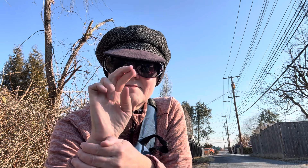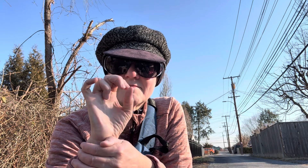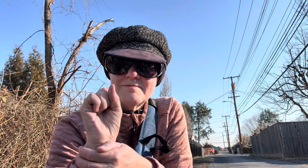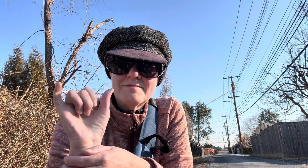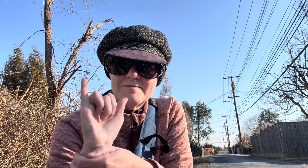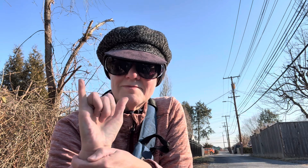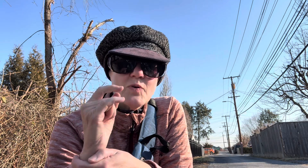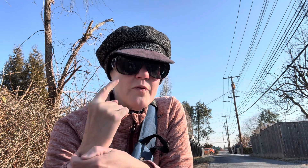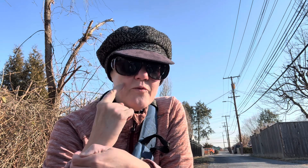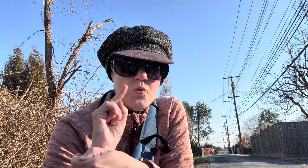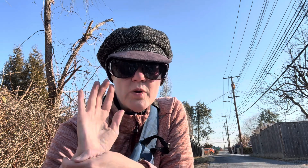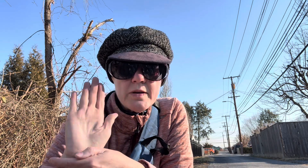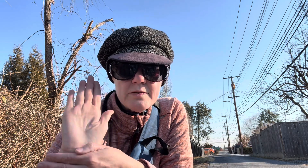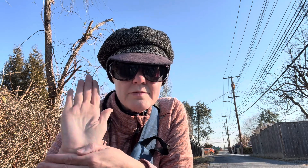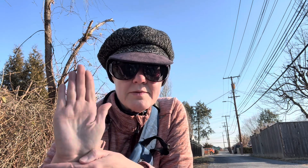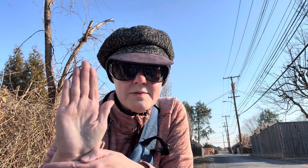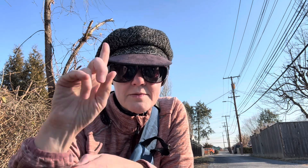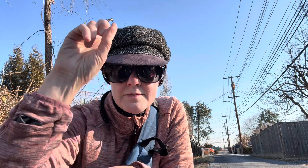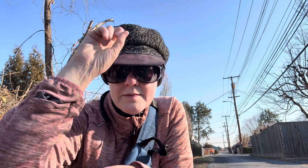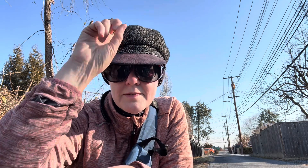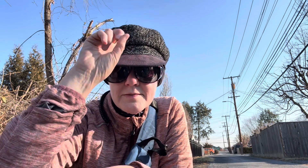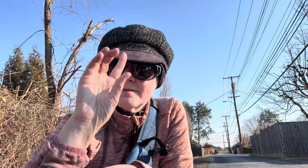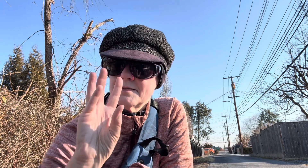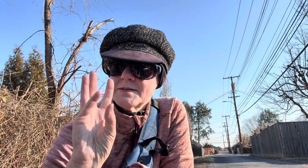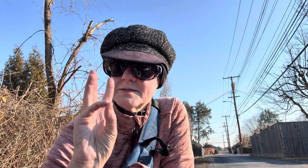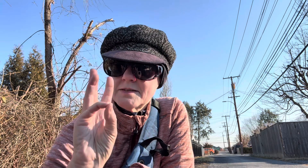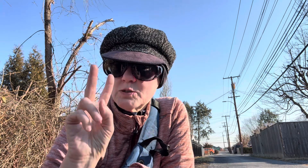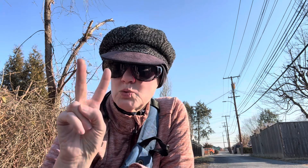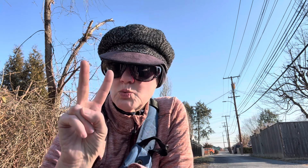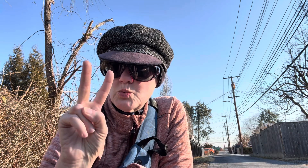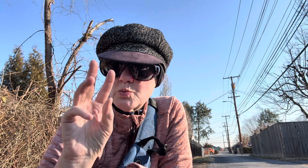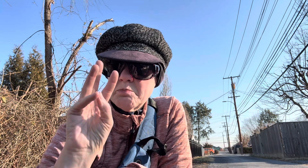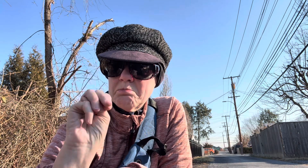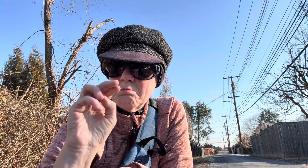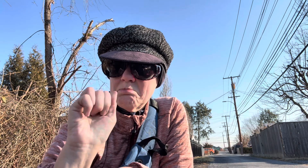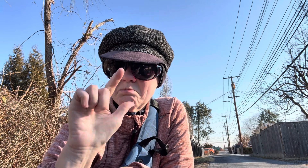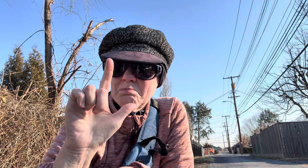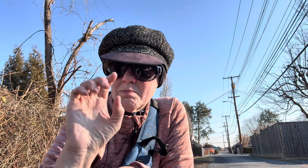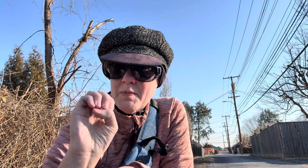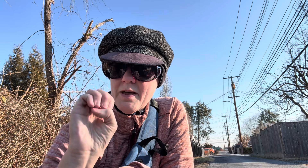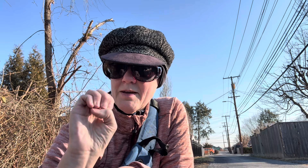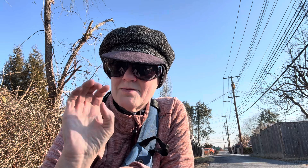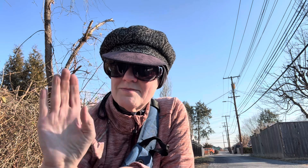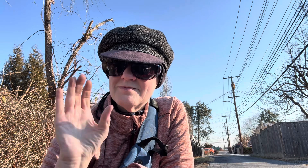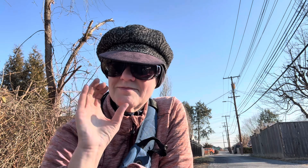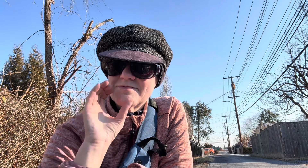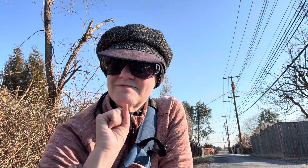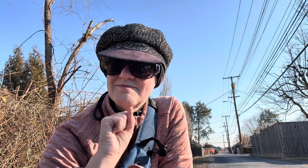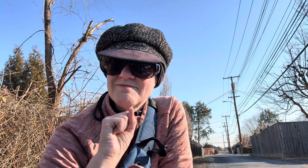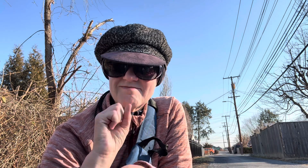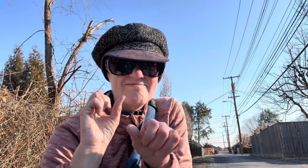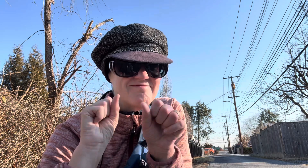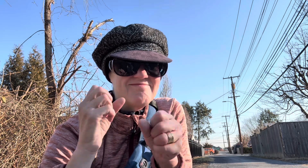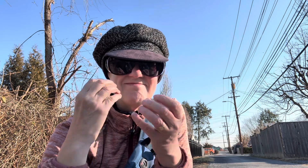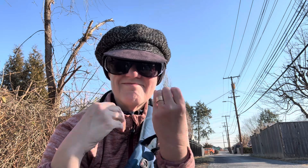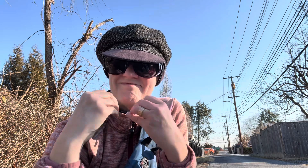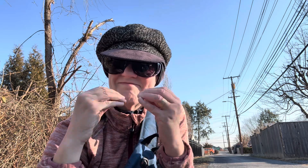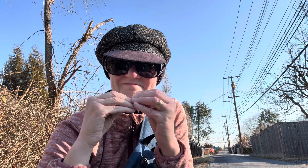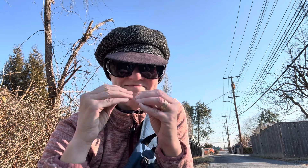We follow calories and net carbs too. And the calories, it's based on his height, 6'2" male, and his age.